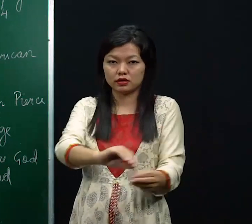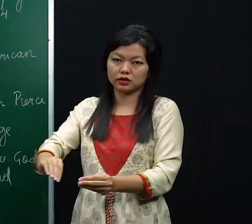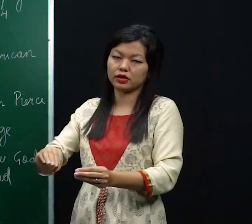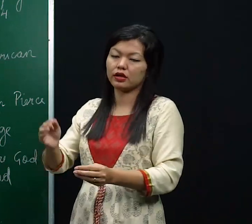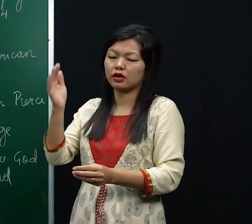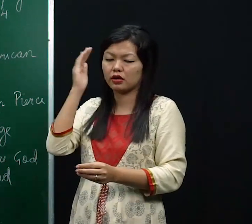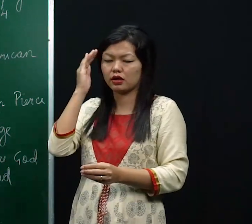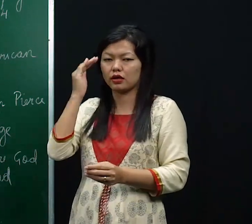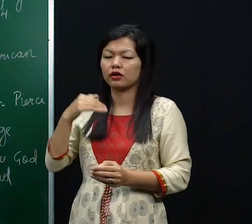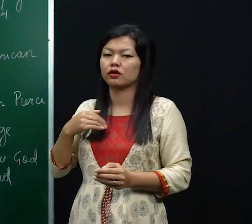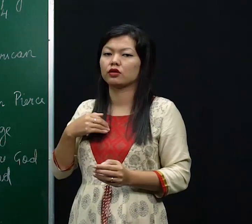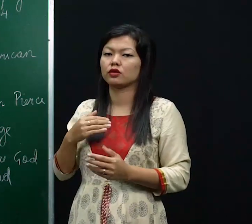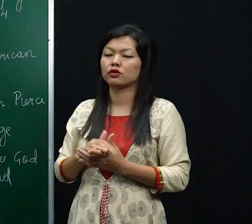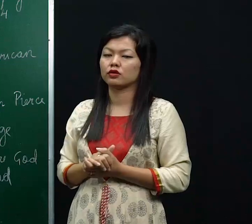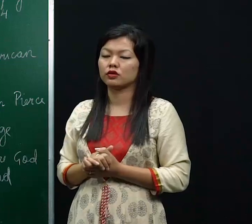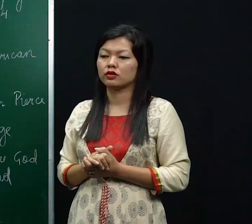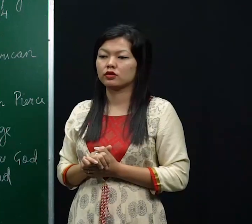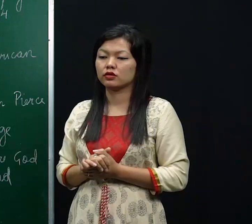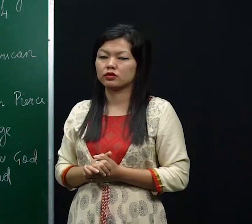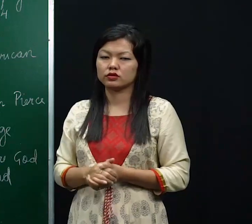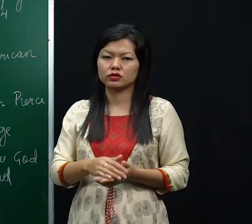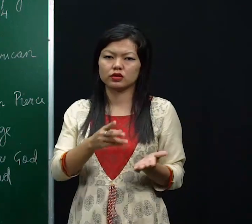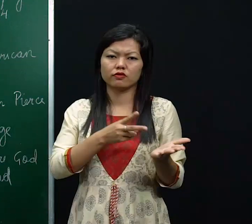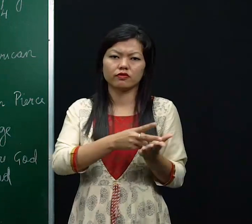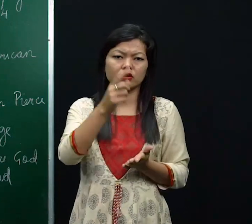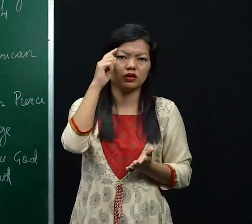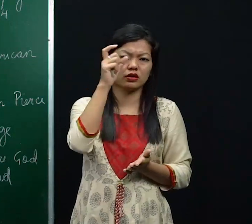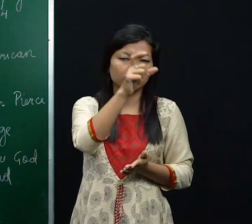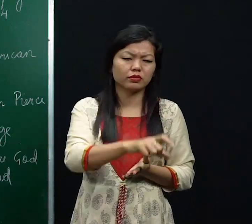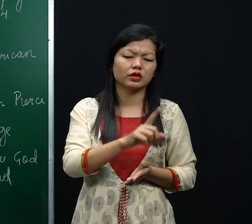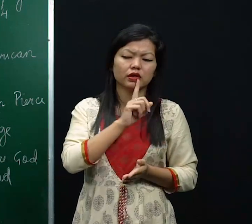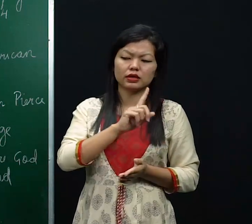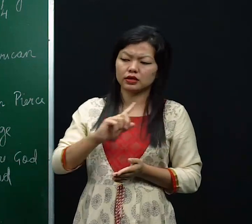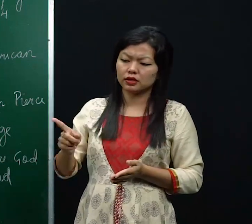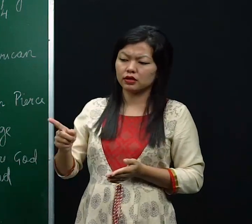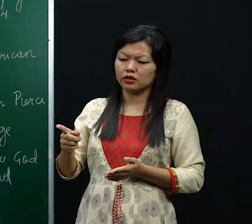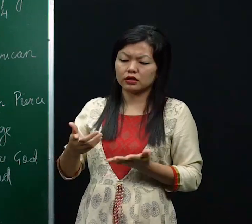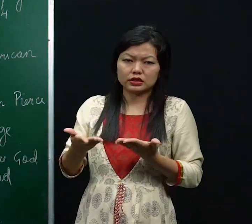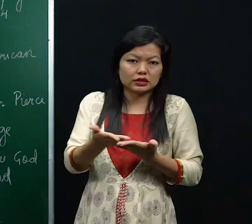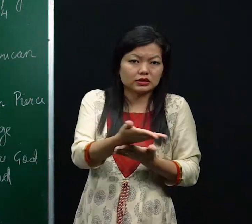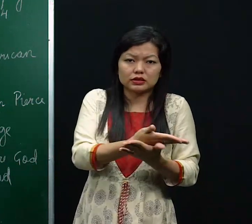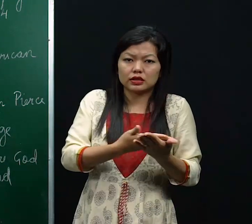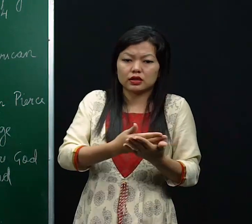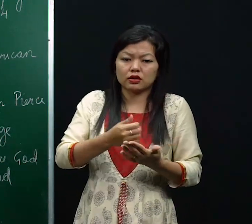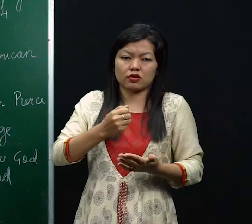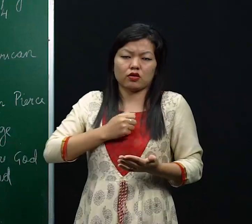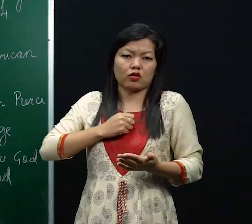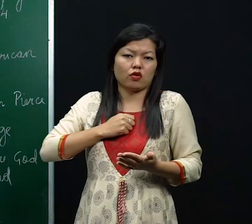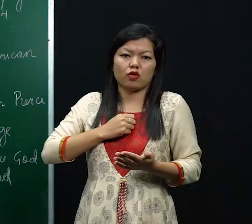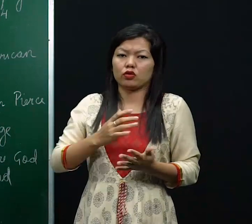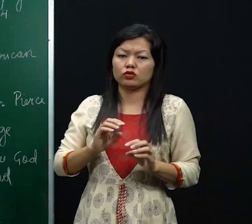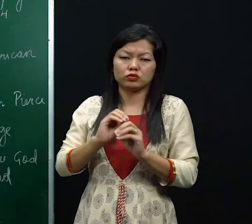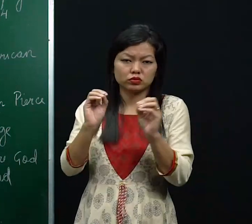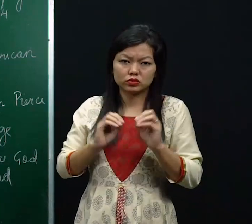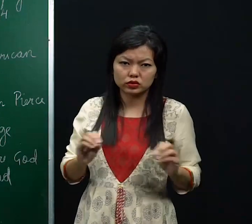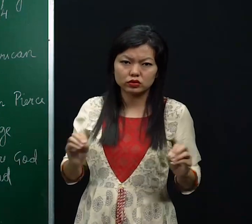understand why and how can I sell the land when it does not belong to me?" See, this is also a strange thing for